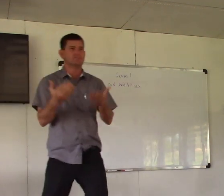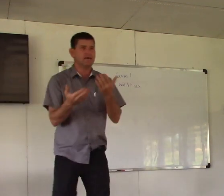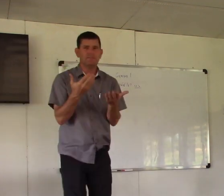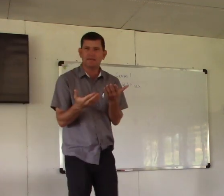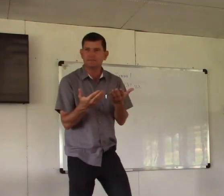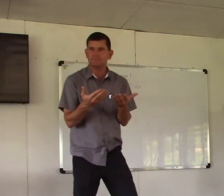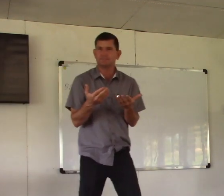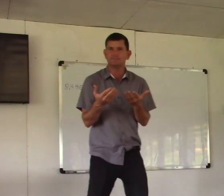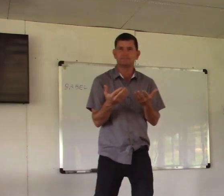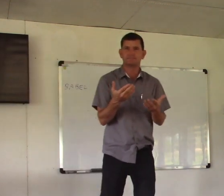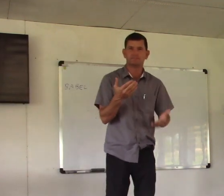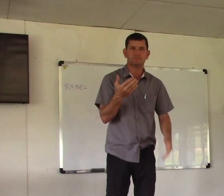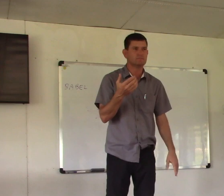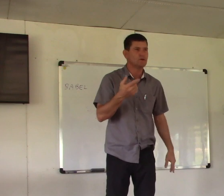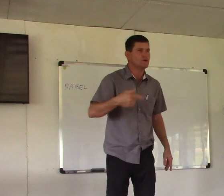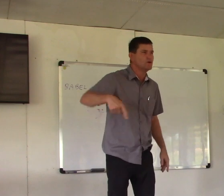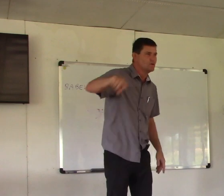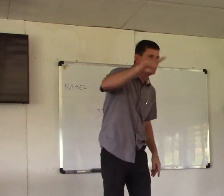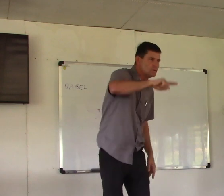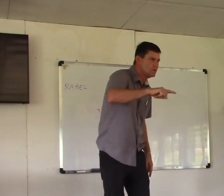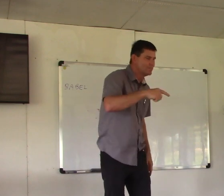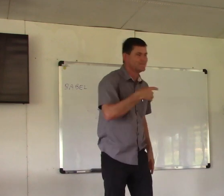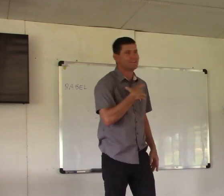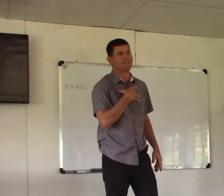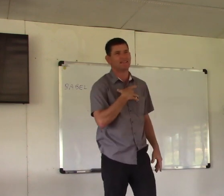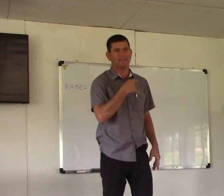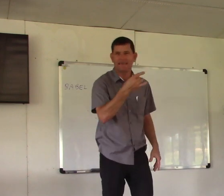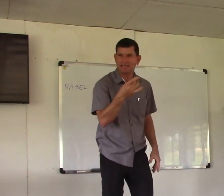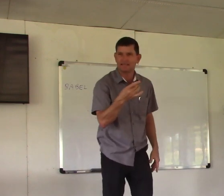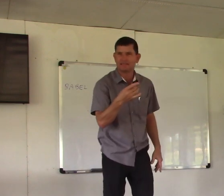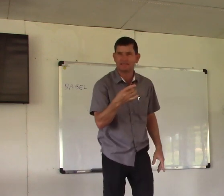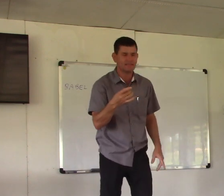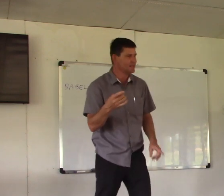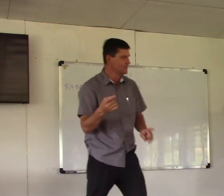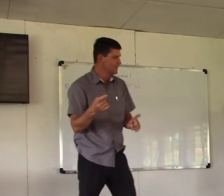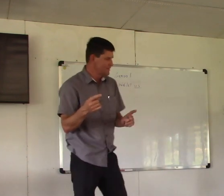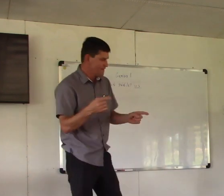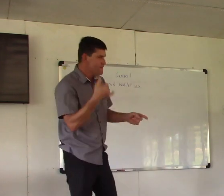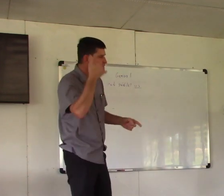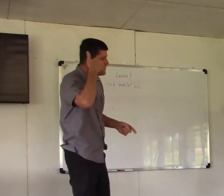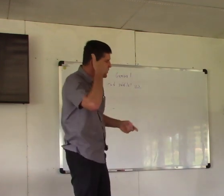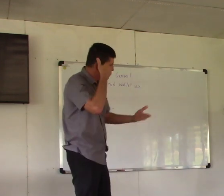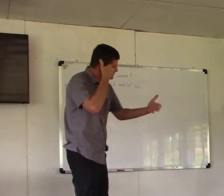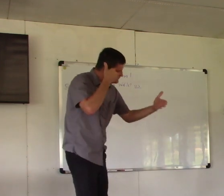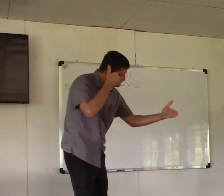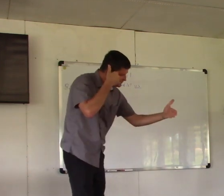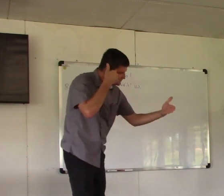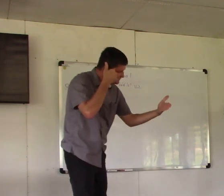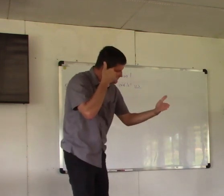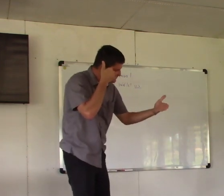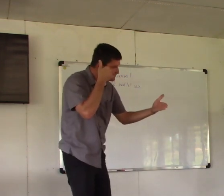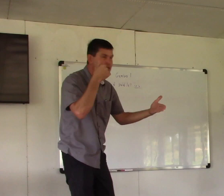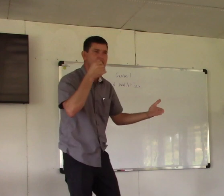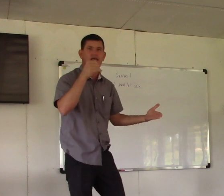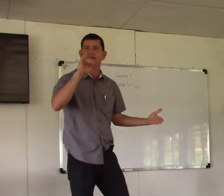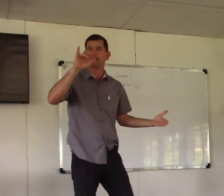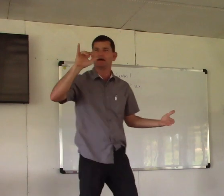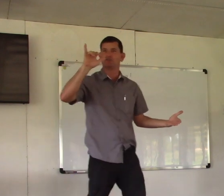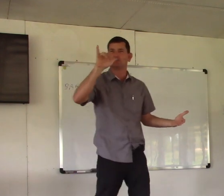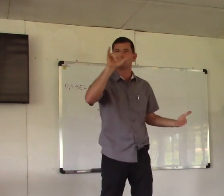Maybe you like phone that happened on